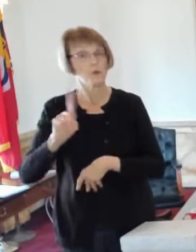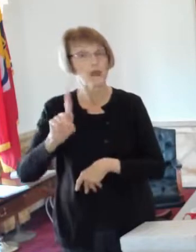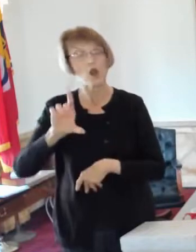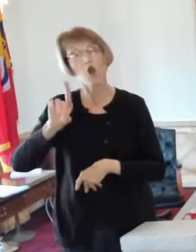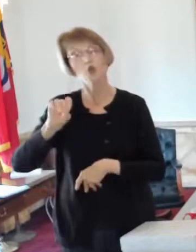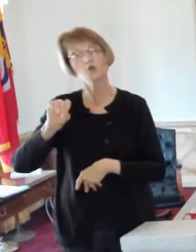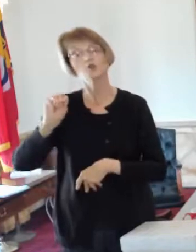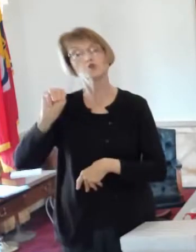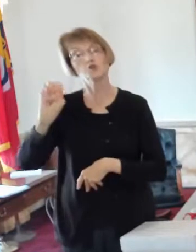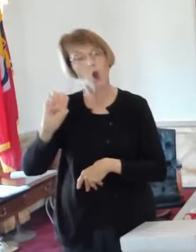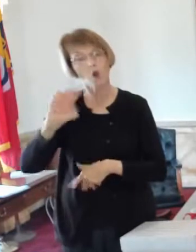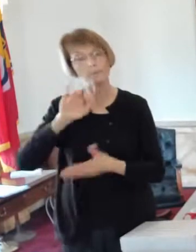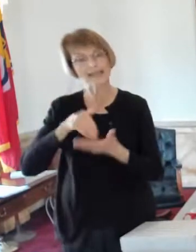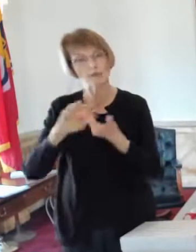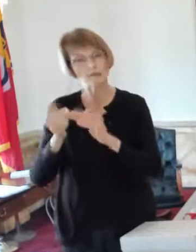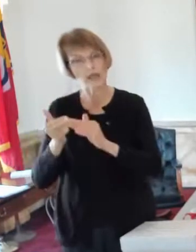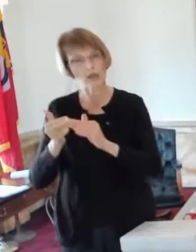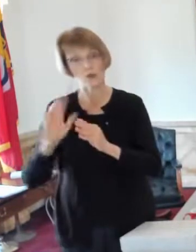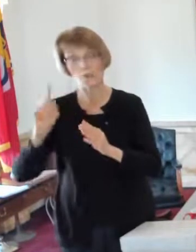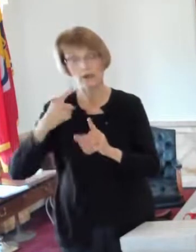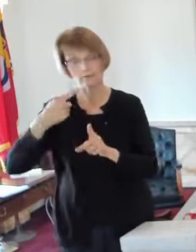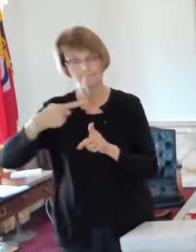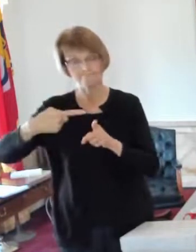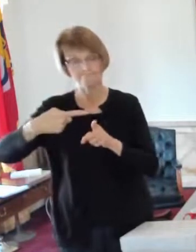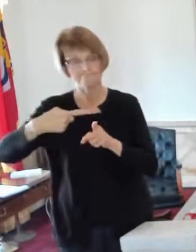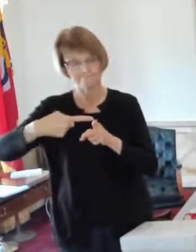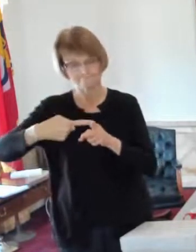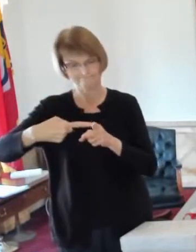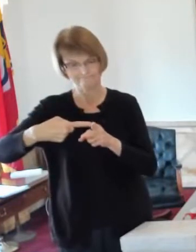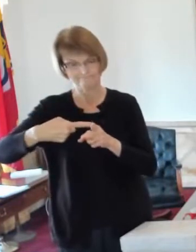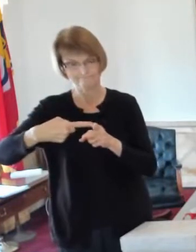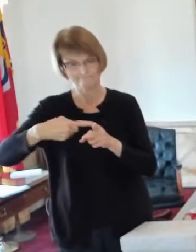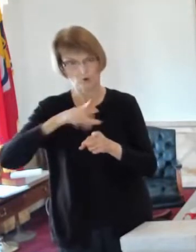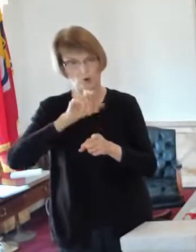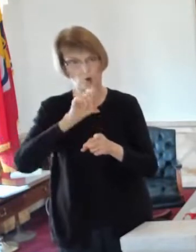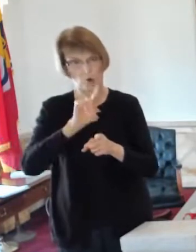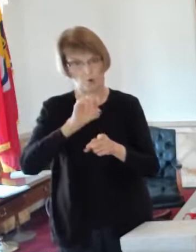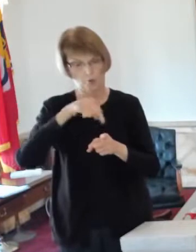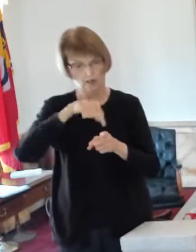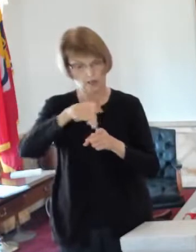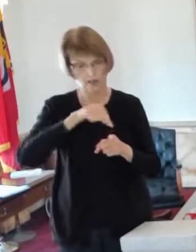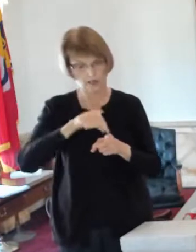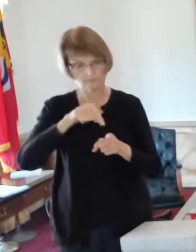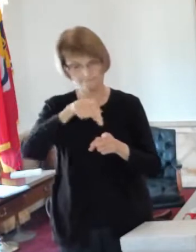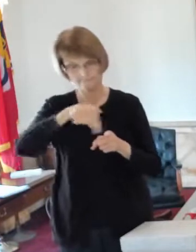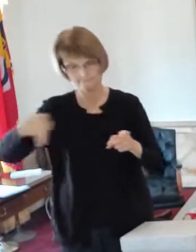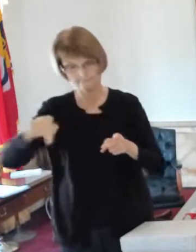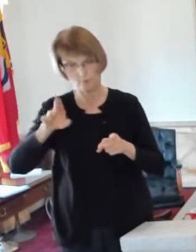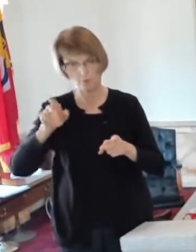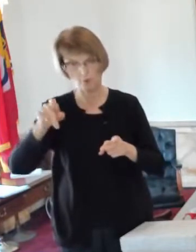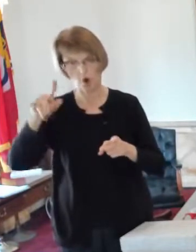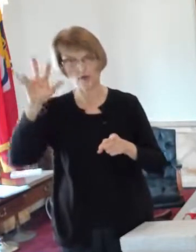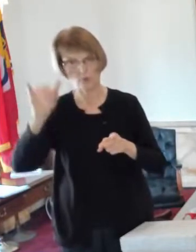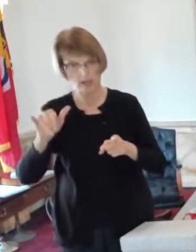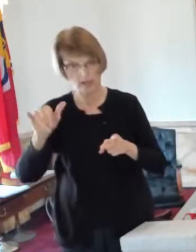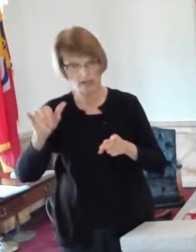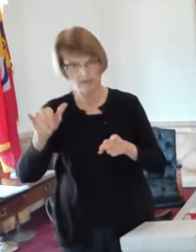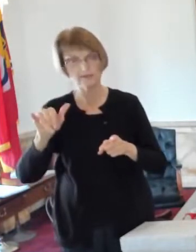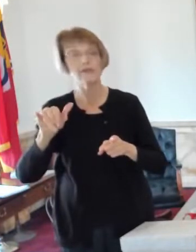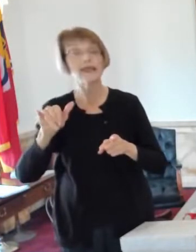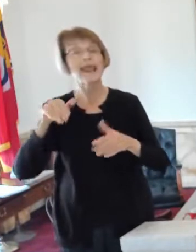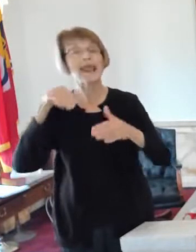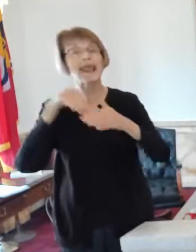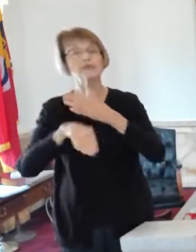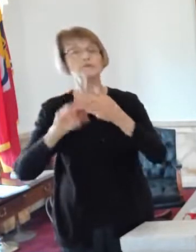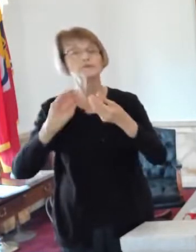that site at the corner of Cole and Broadway. It's entrance C if you're there. And you can walk in to